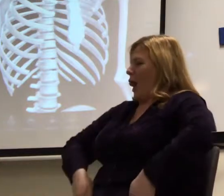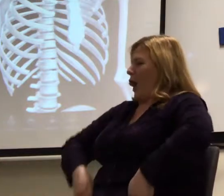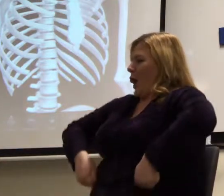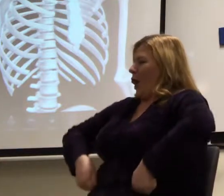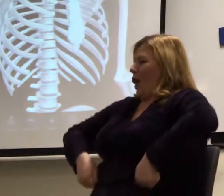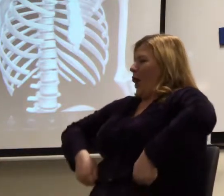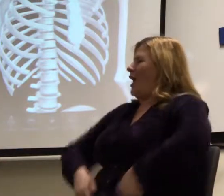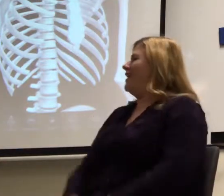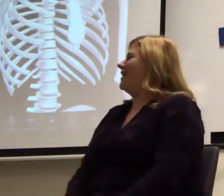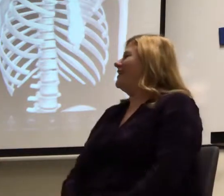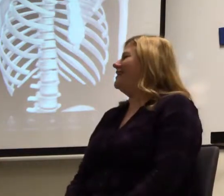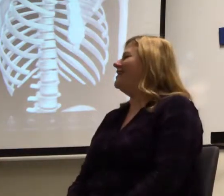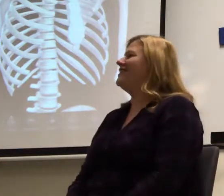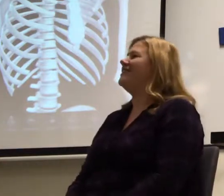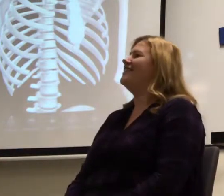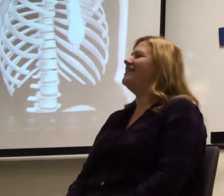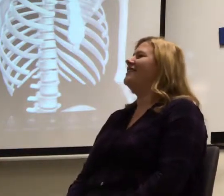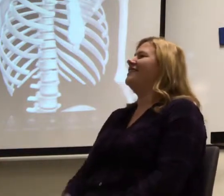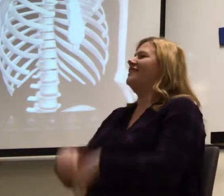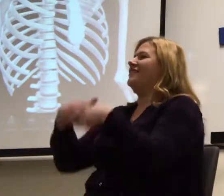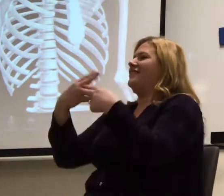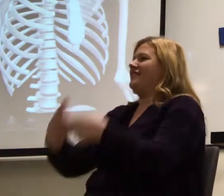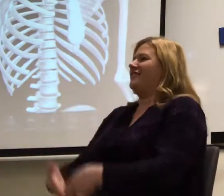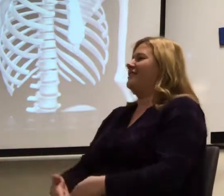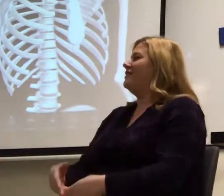Sometimes also called the shoulder girdle.